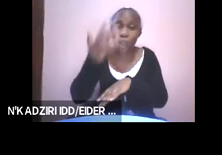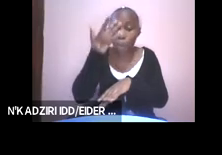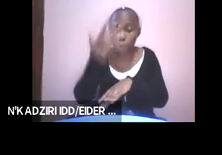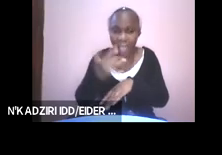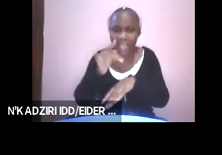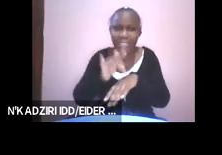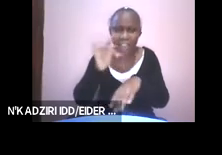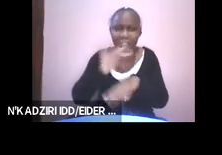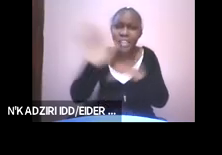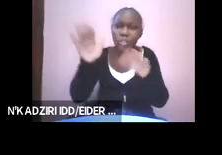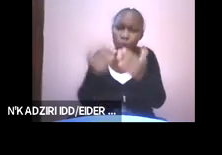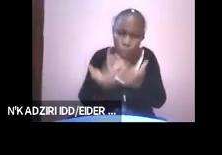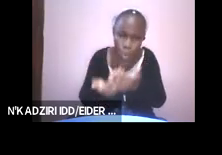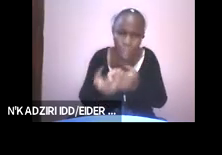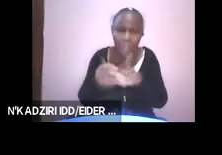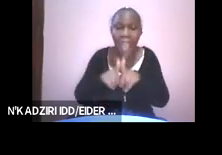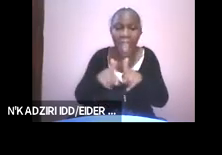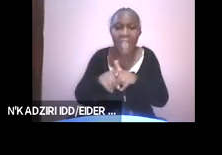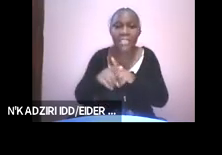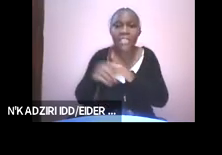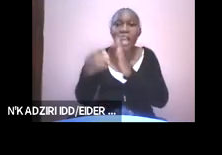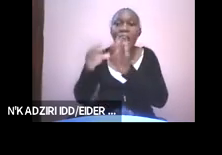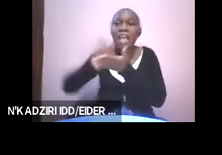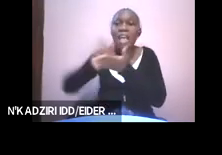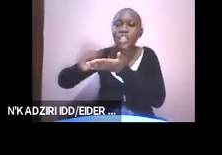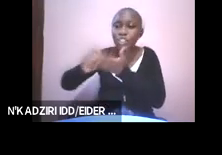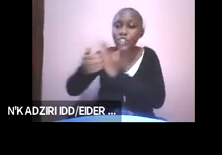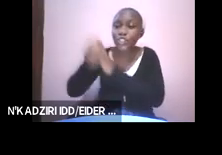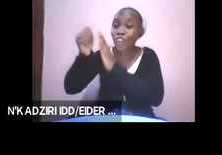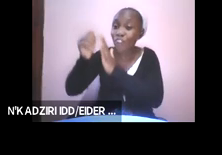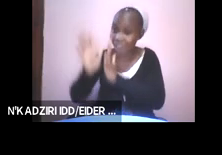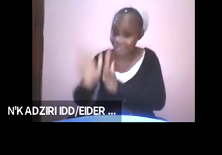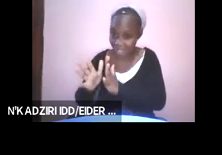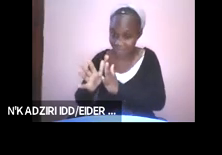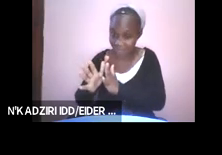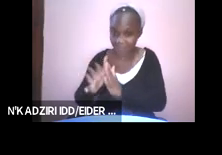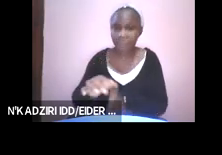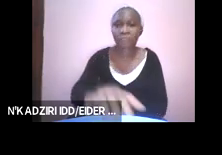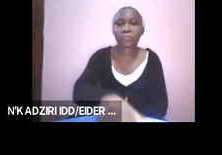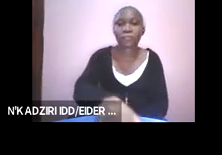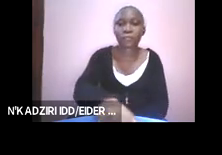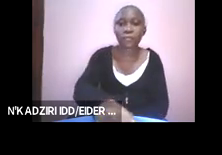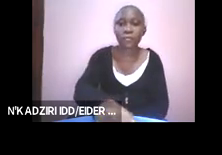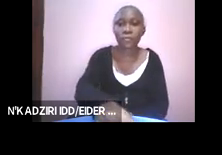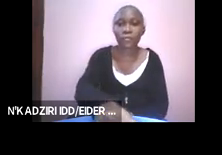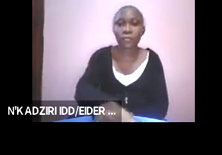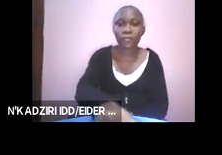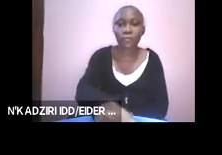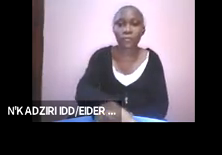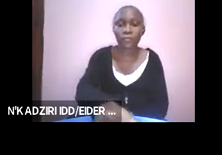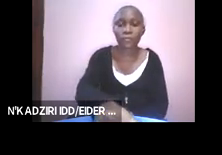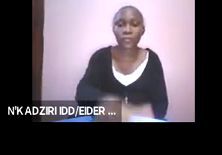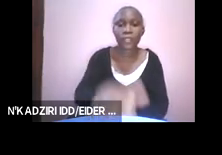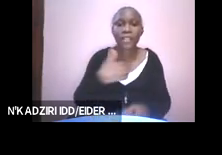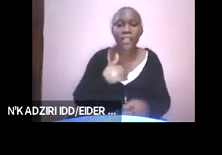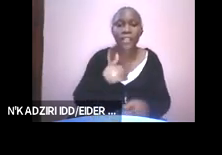as scholars. Then another strength is they have an understanding of why Western